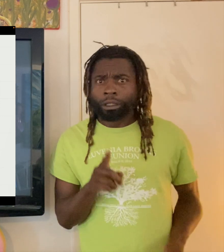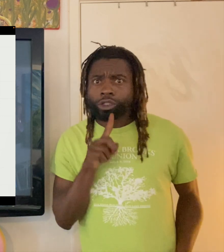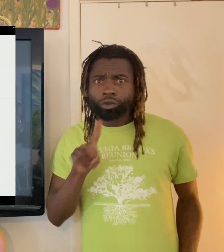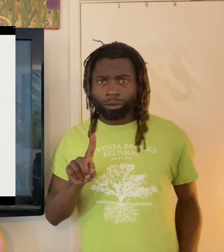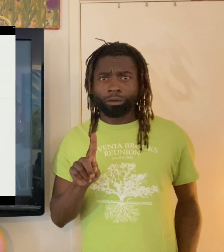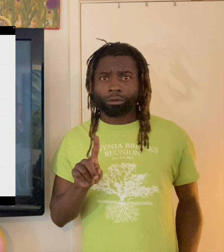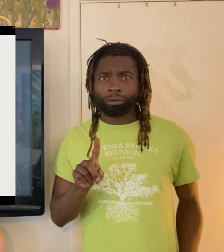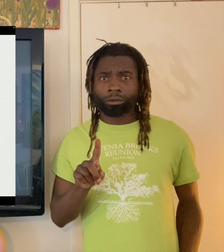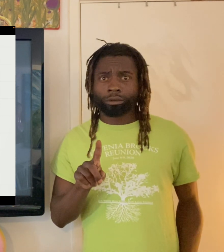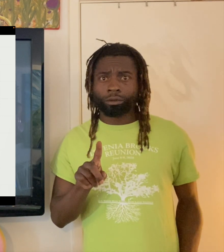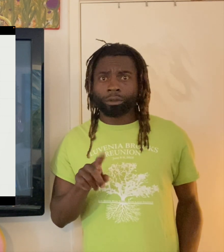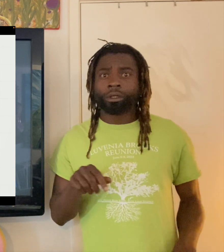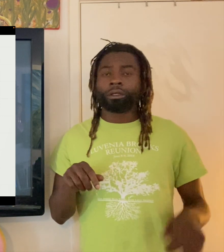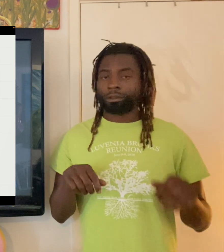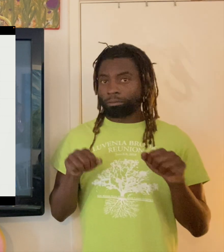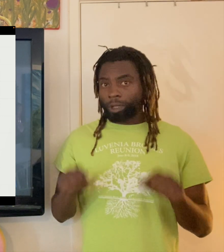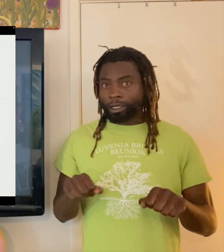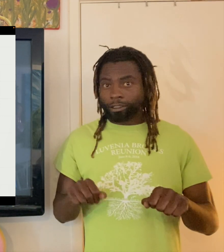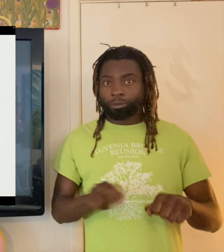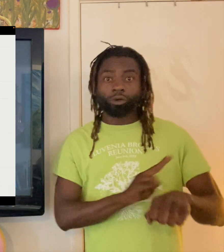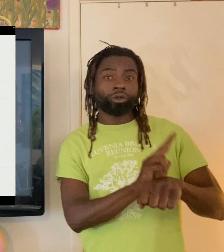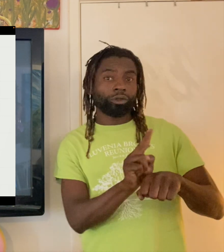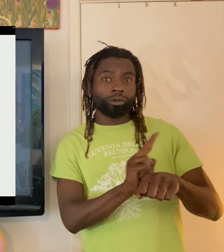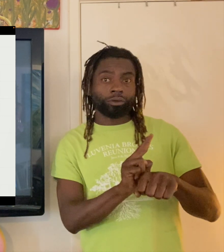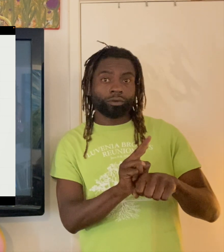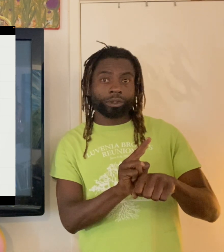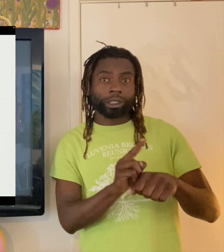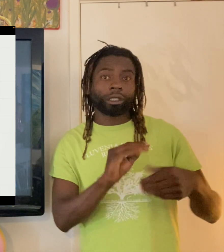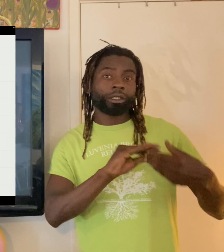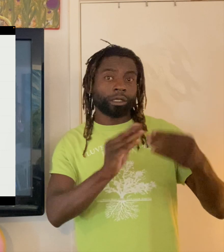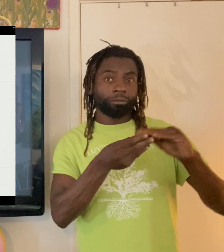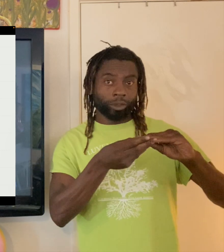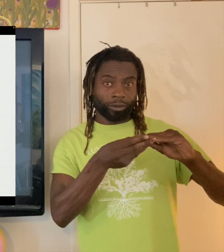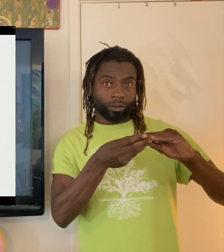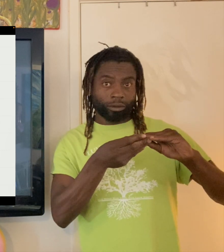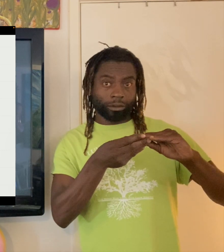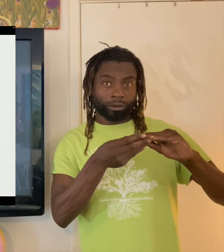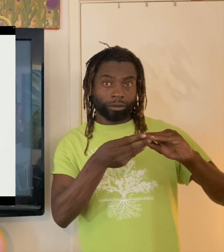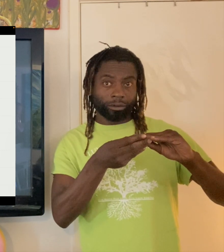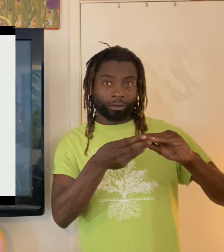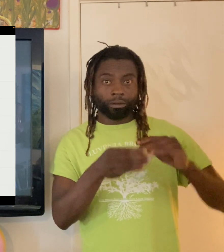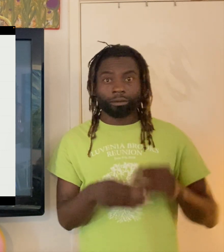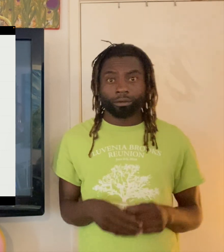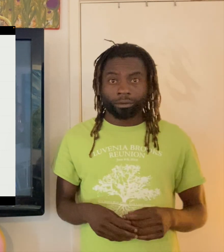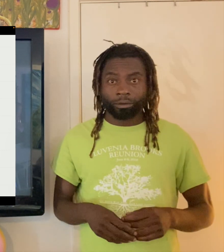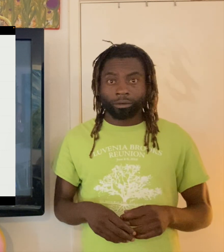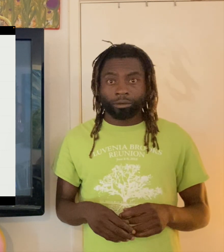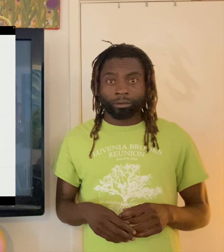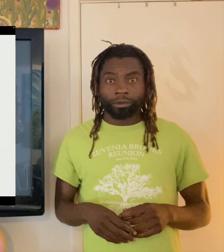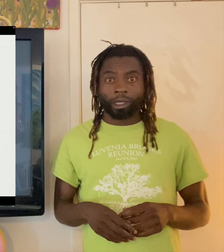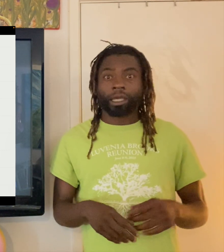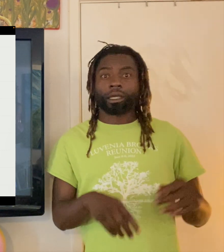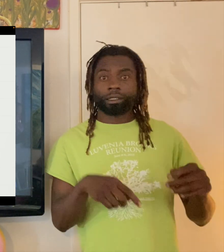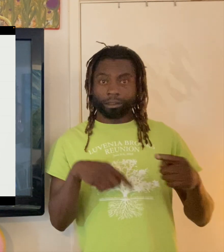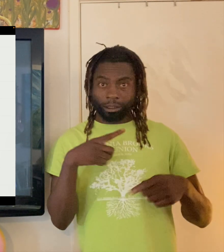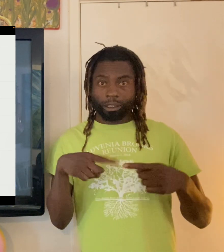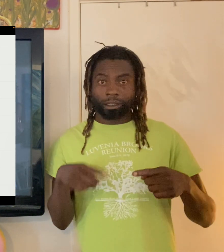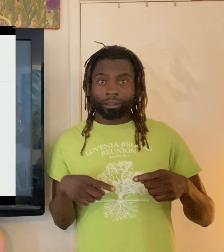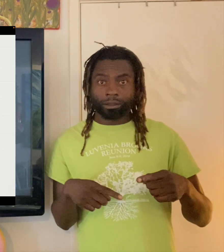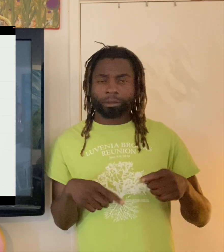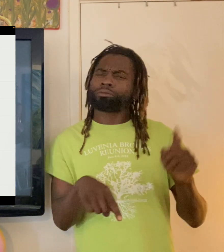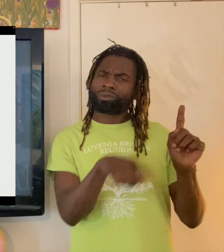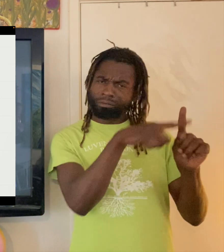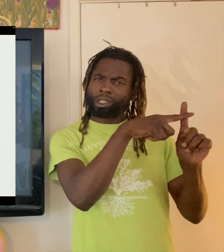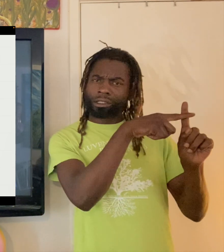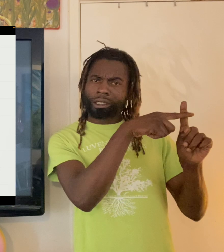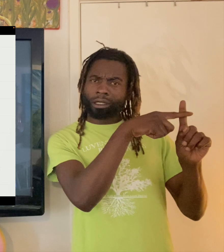writing? No, it's true. We can do it by writing the numbers or numerals and also by writing with